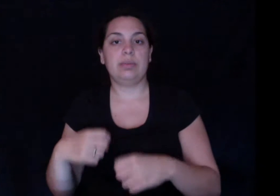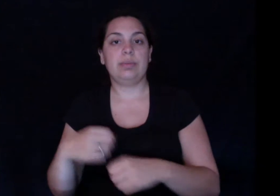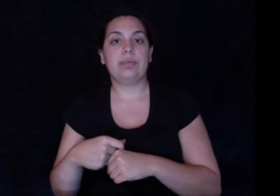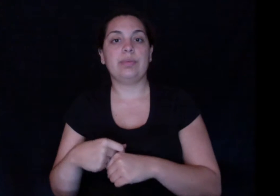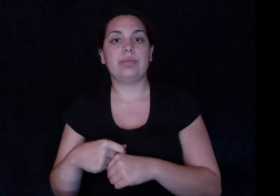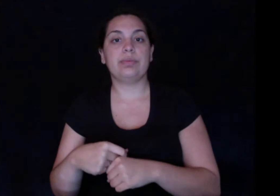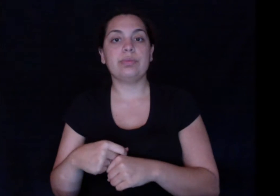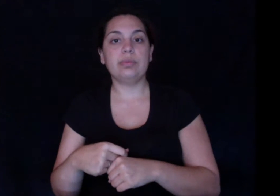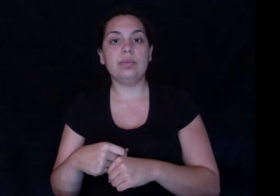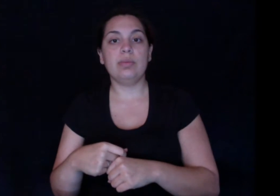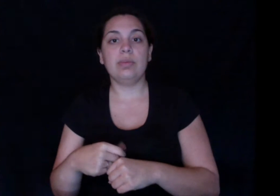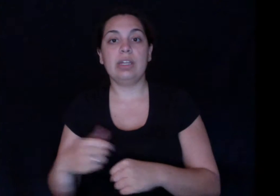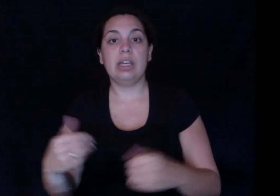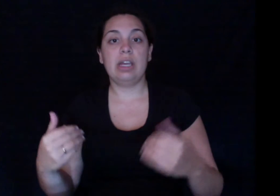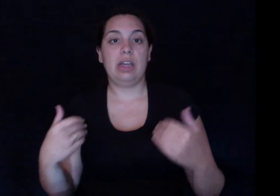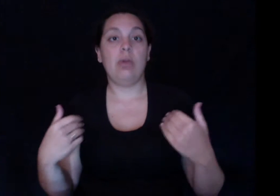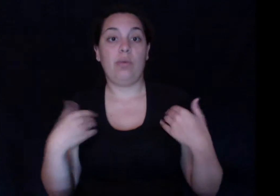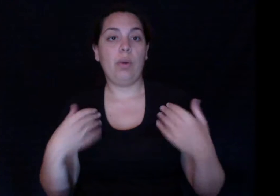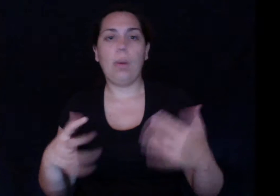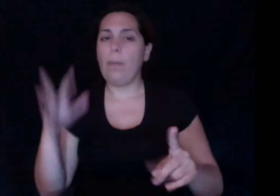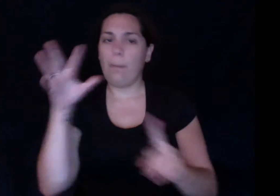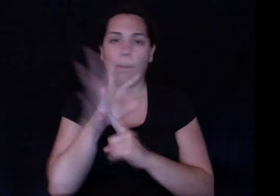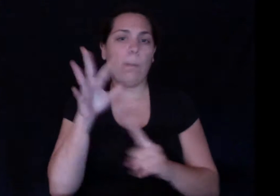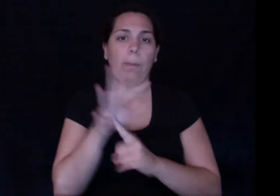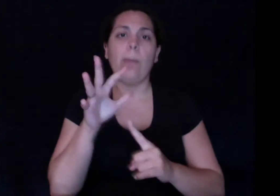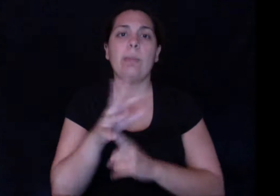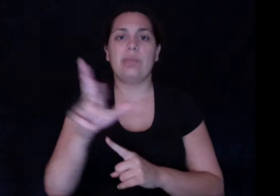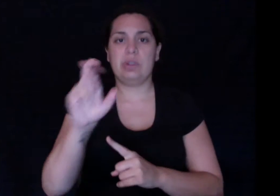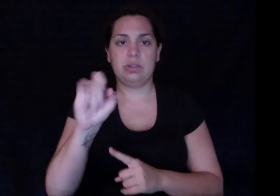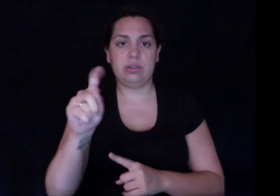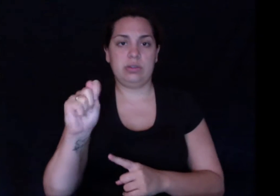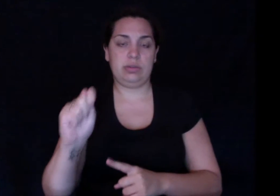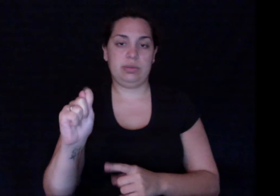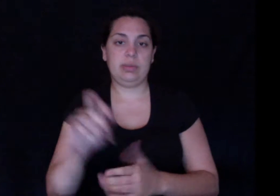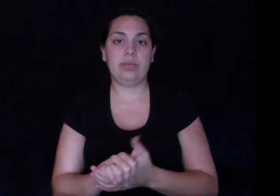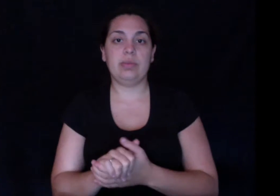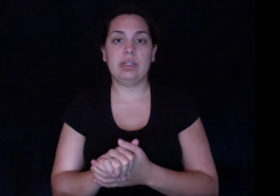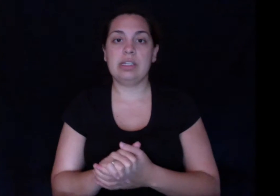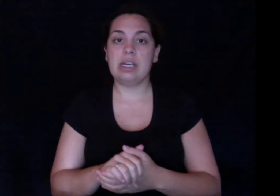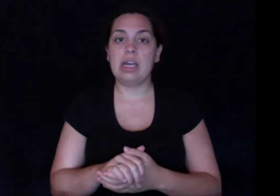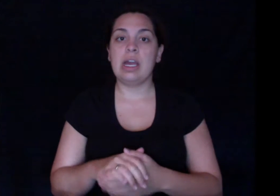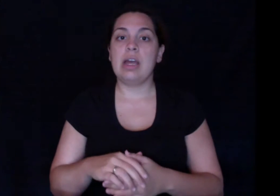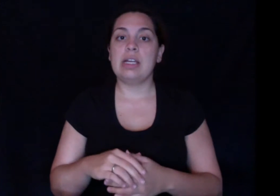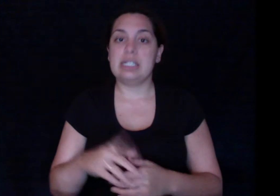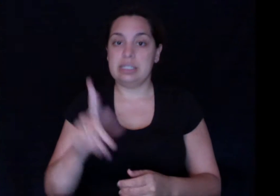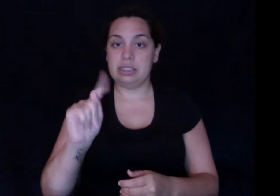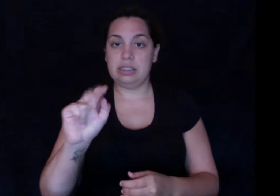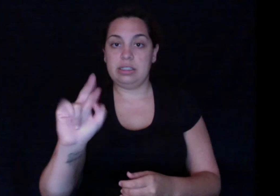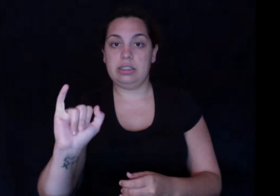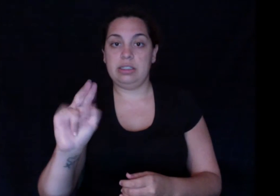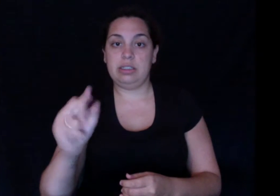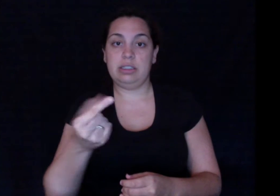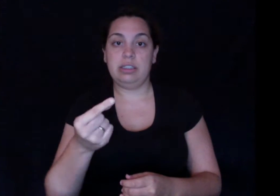company I've ever had the pleasure to do business with. That said, they've kind of ruined me. Poor interactions I've been having with other companies are